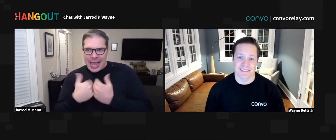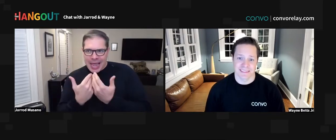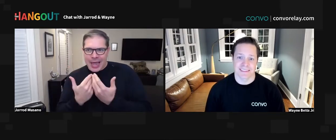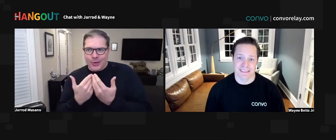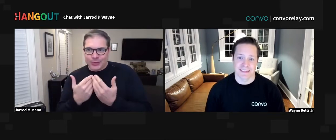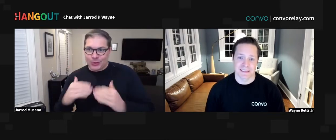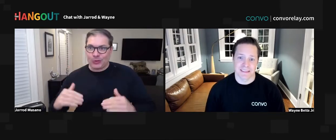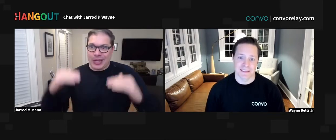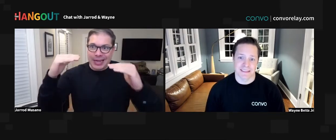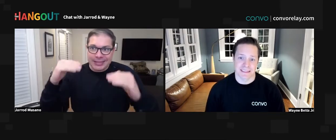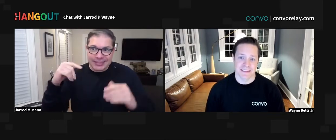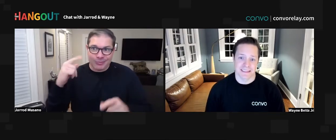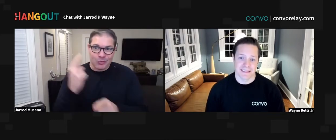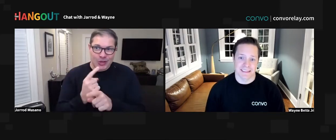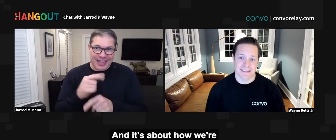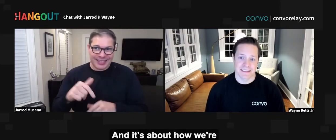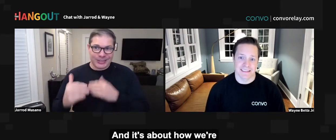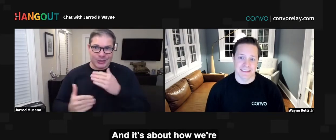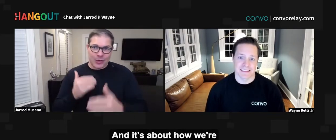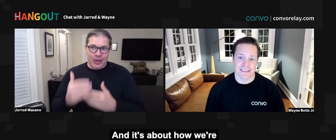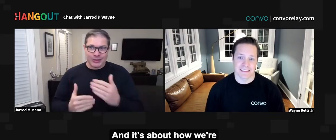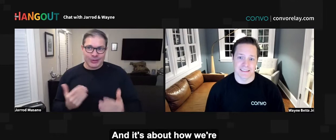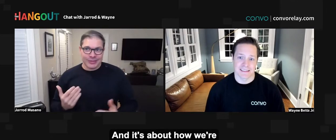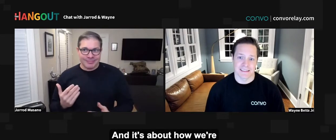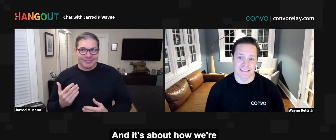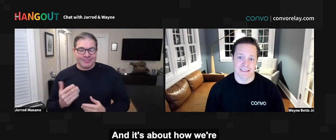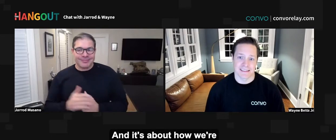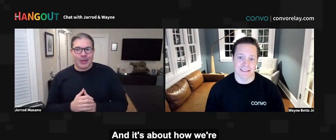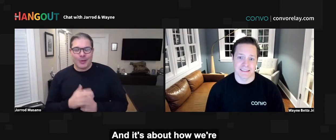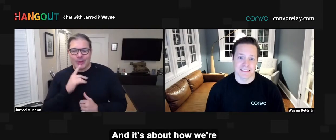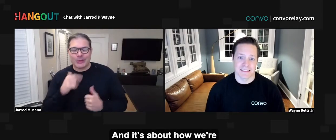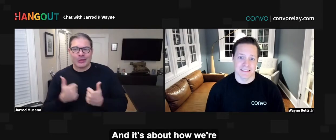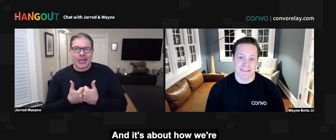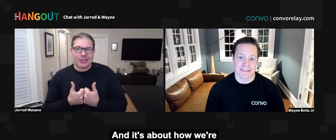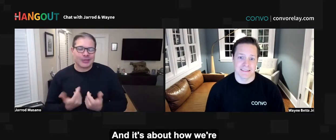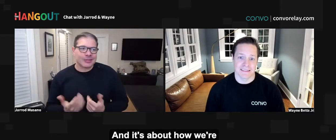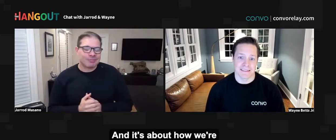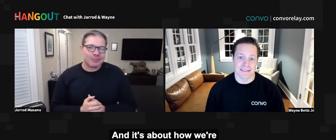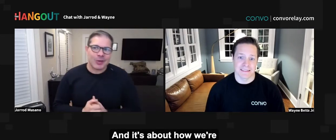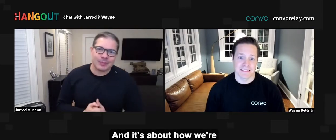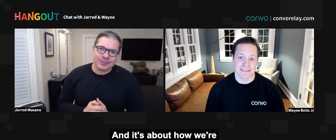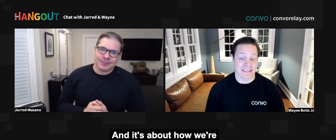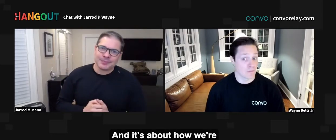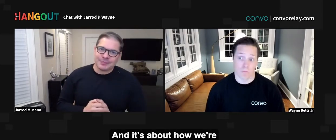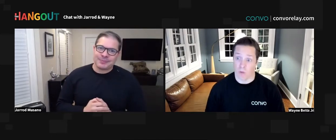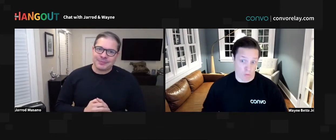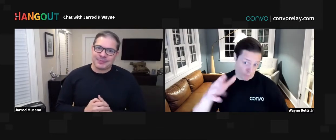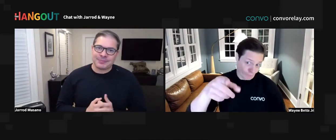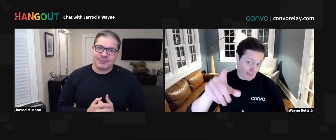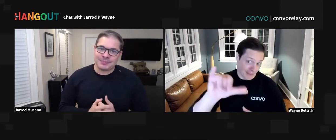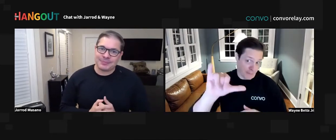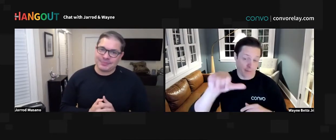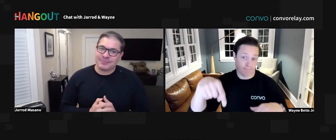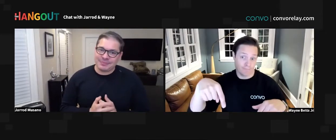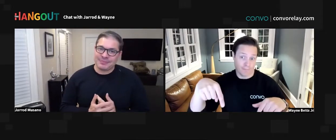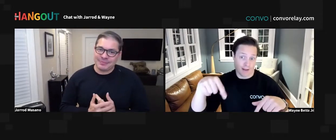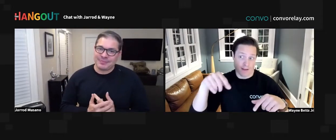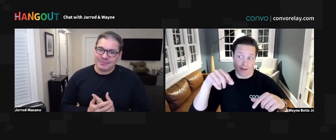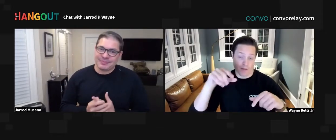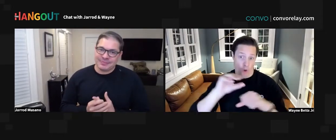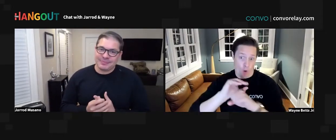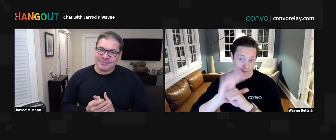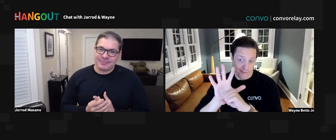I see some challenges there, and it's about how we're raising this generation. It's a real